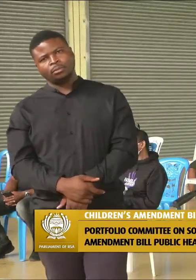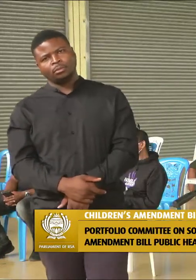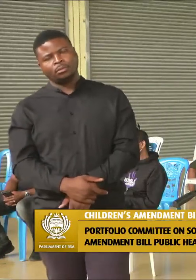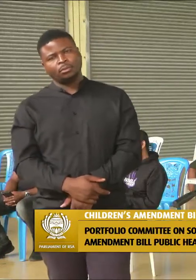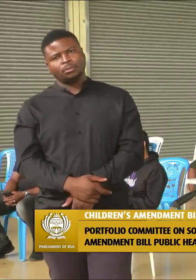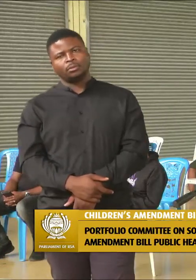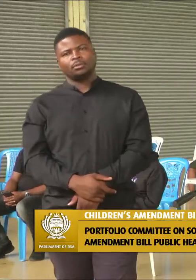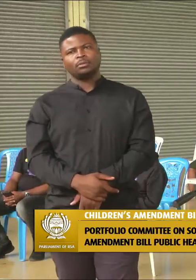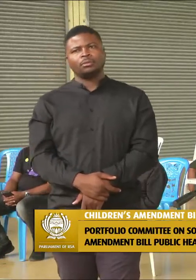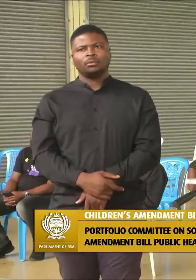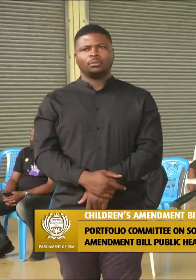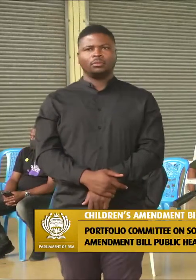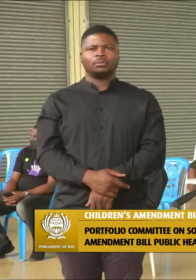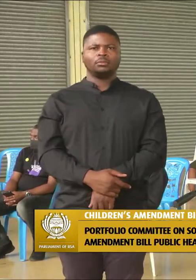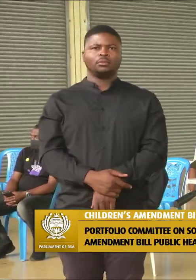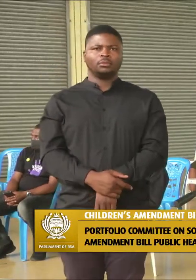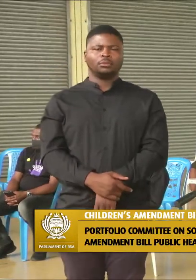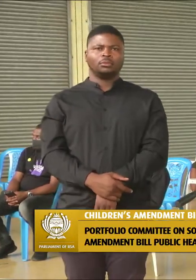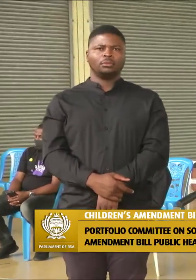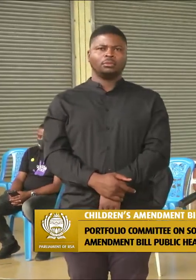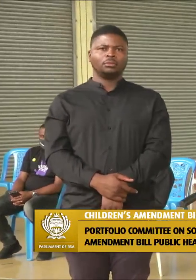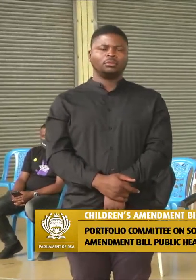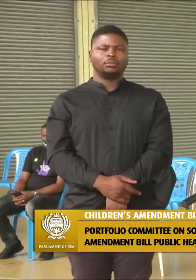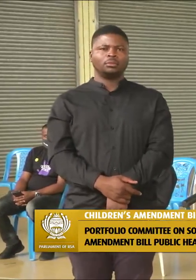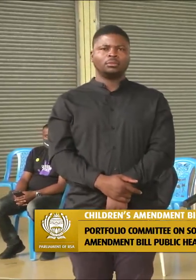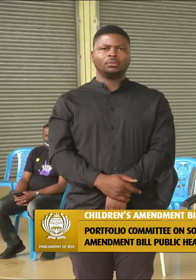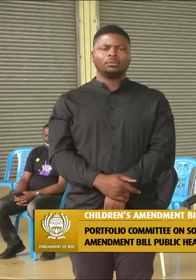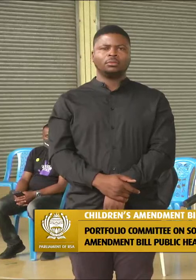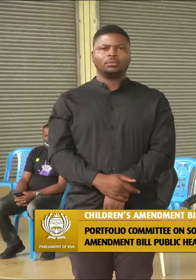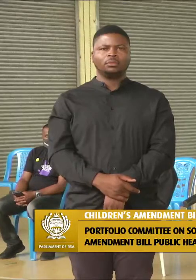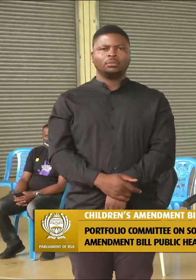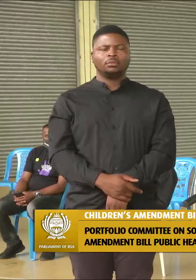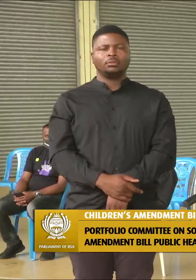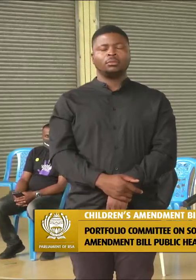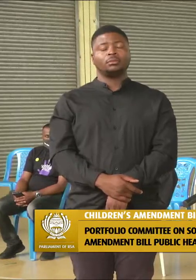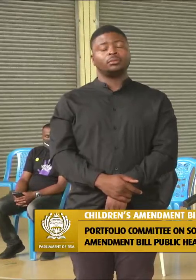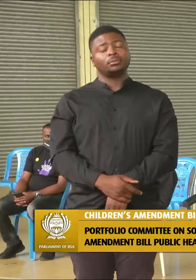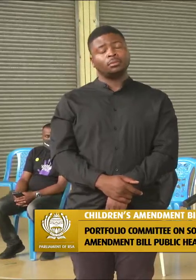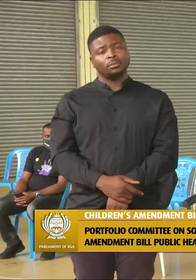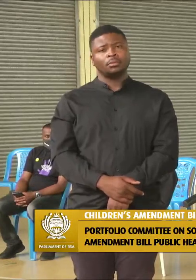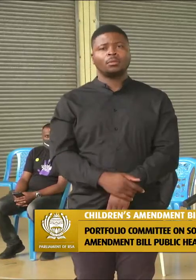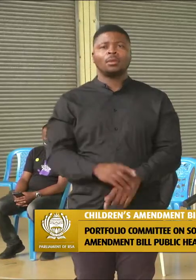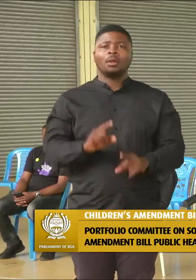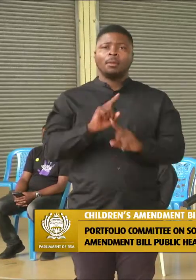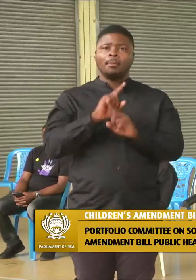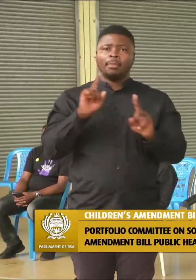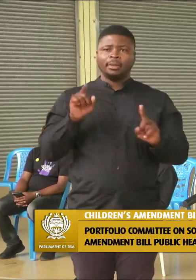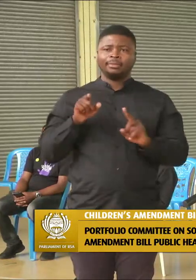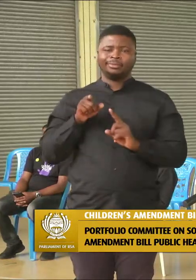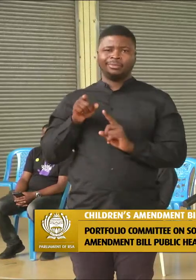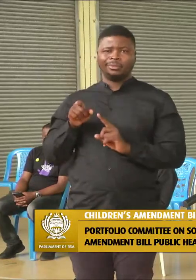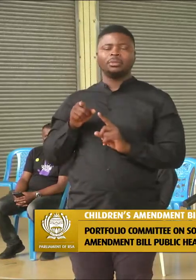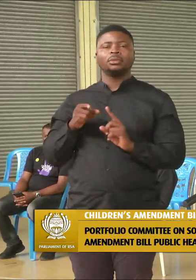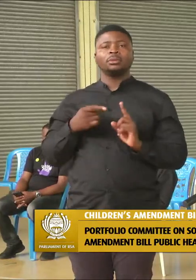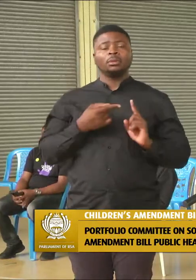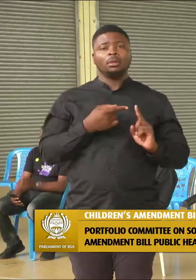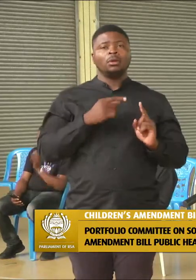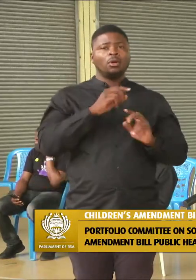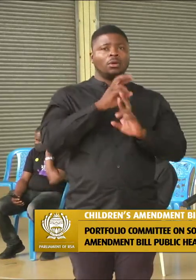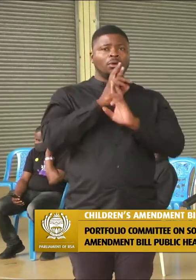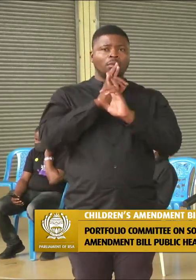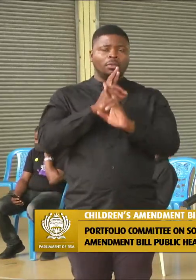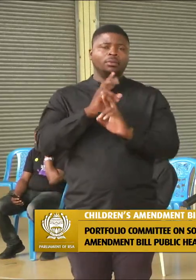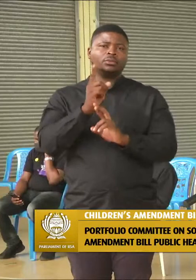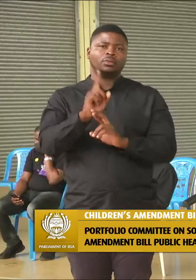these children have got some disability. However, she reported that normally they have a challenge with